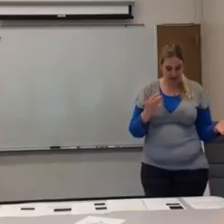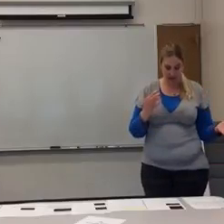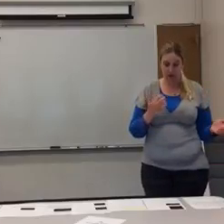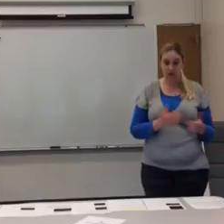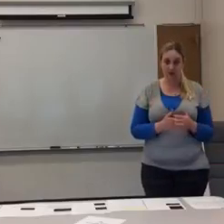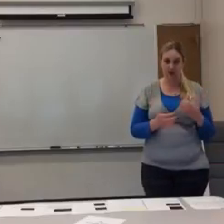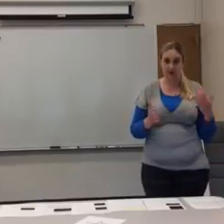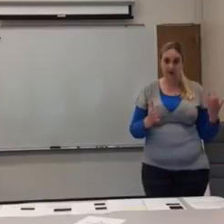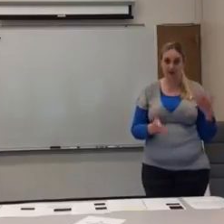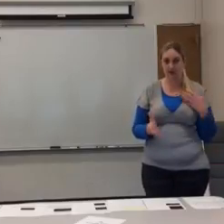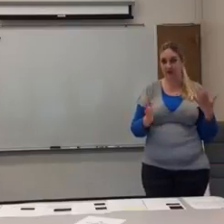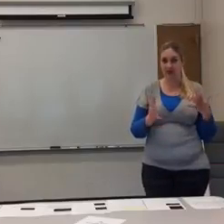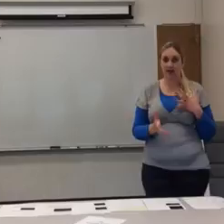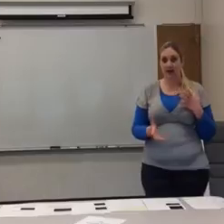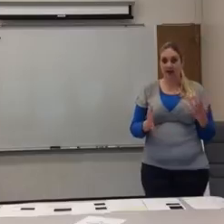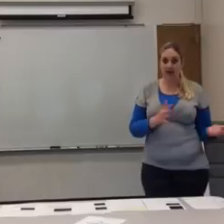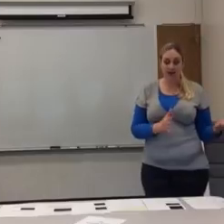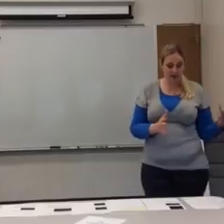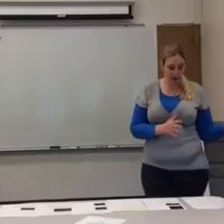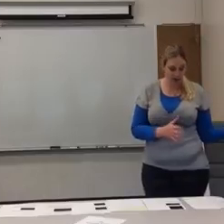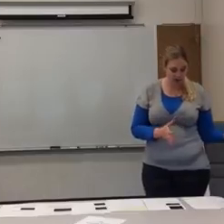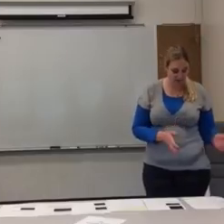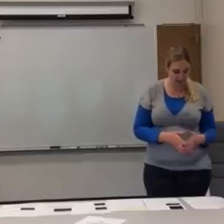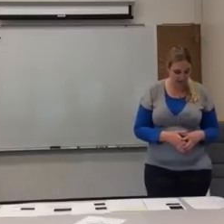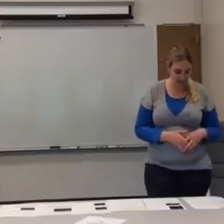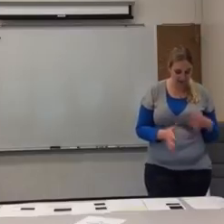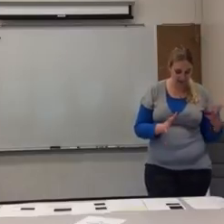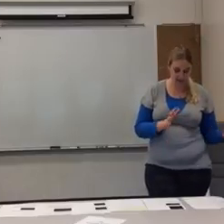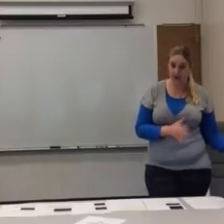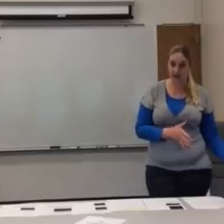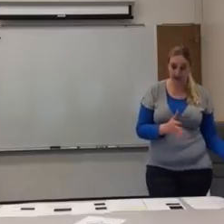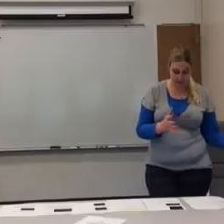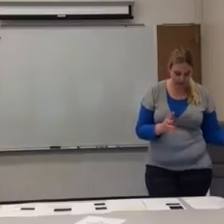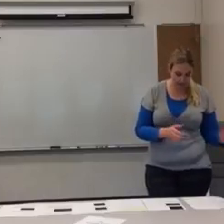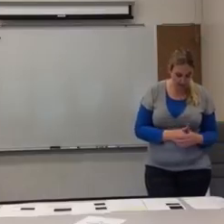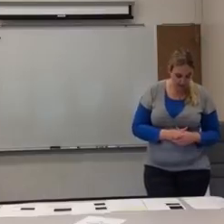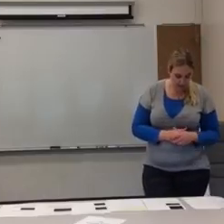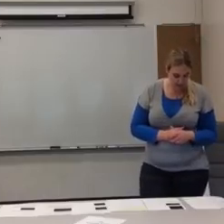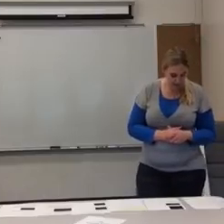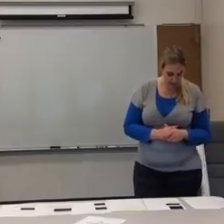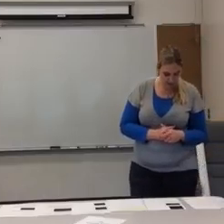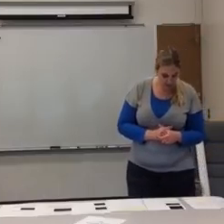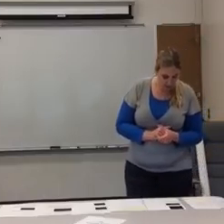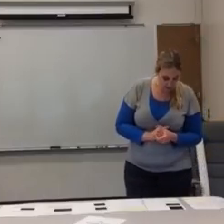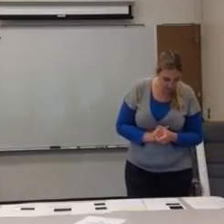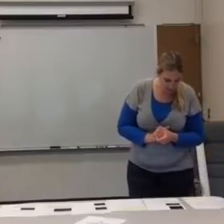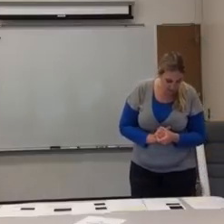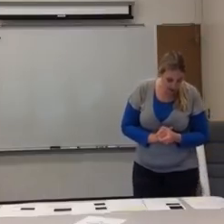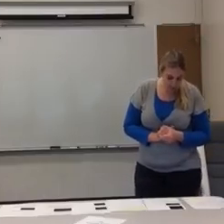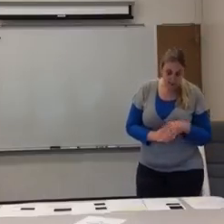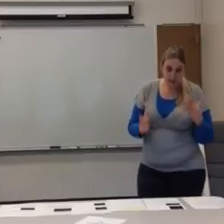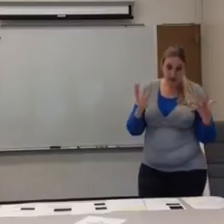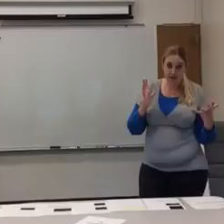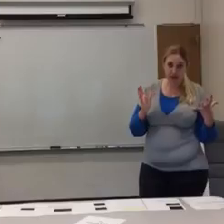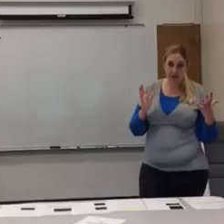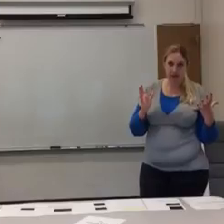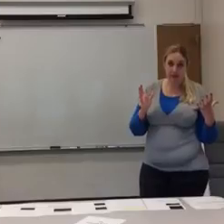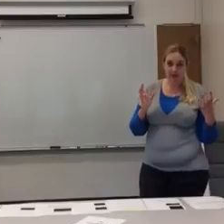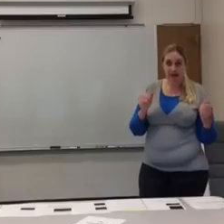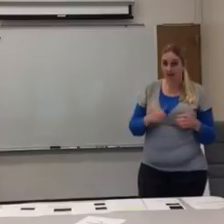and cornstarch and things just to kind of see how it affects them differently in the science experiment. Just make sure you're remembering to ask